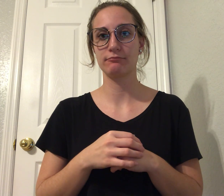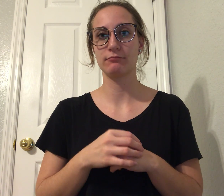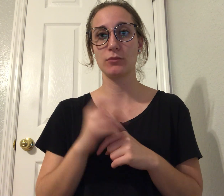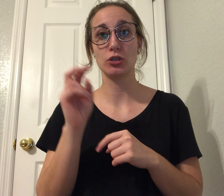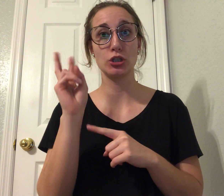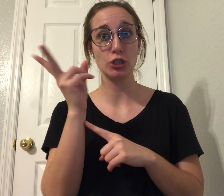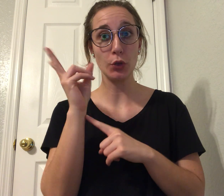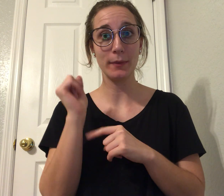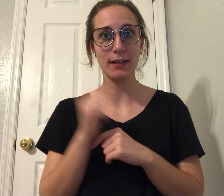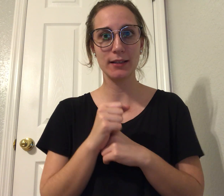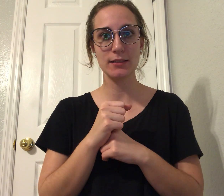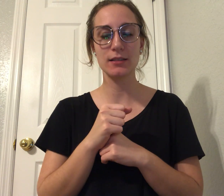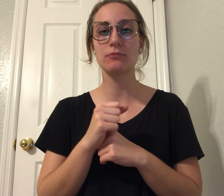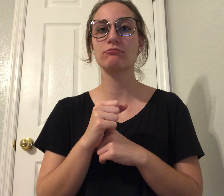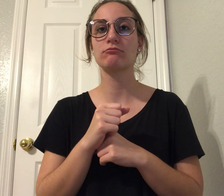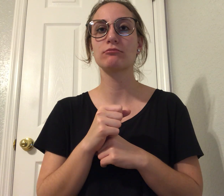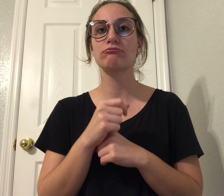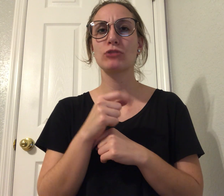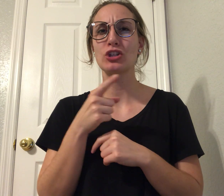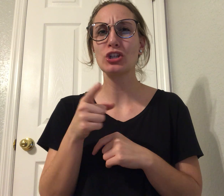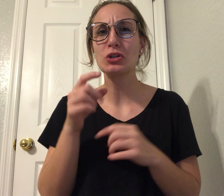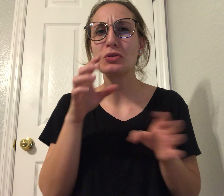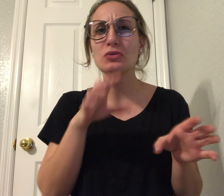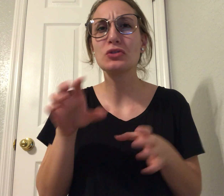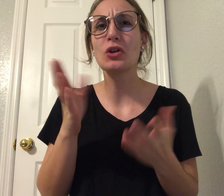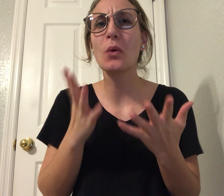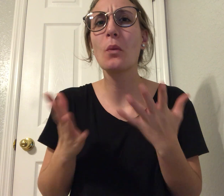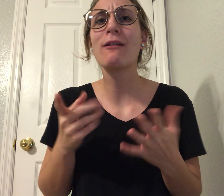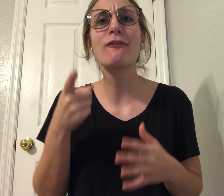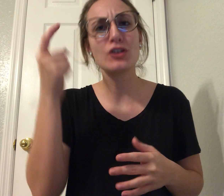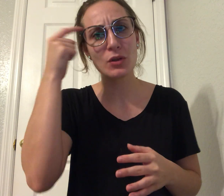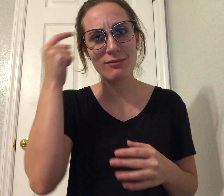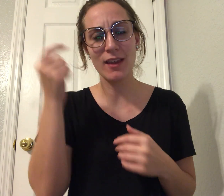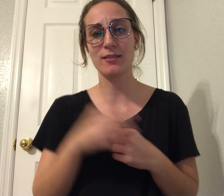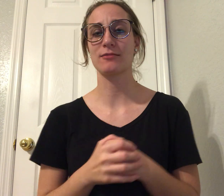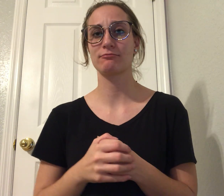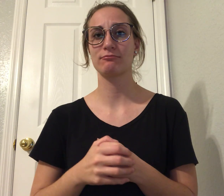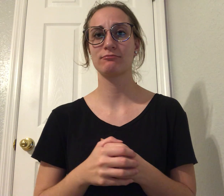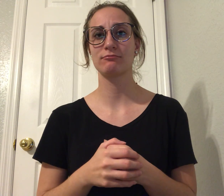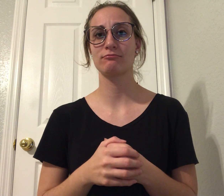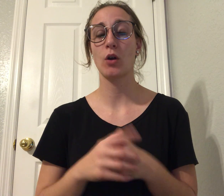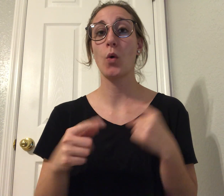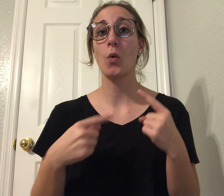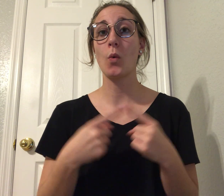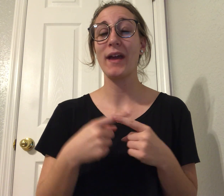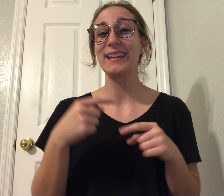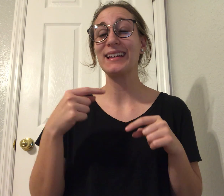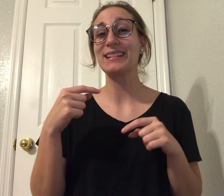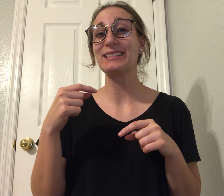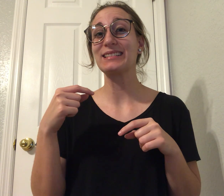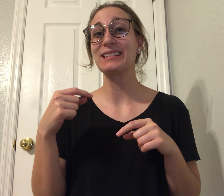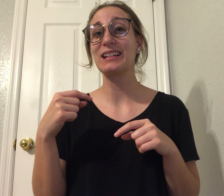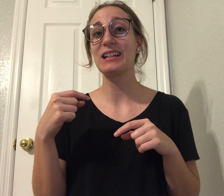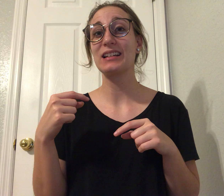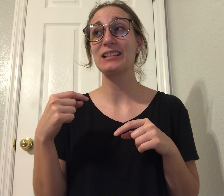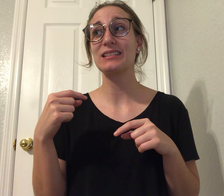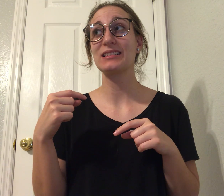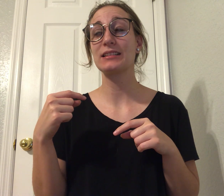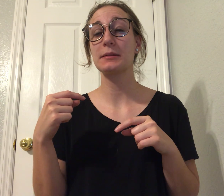when it comes to meditation, when it comes to everything we do. When you do a few minutes of everything rather than a